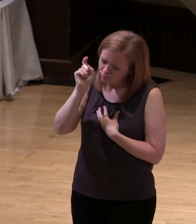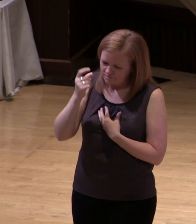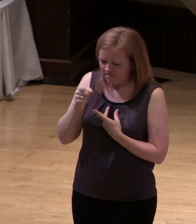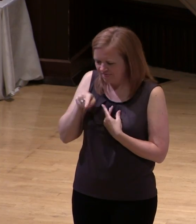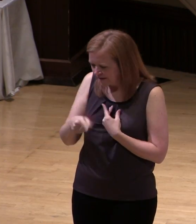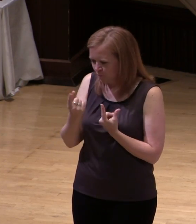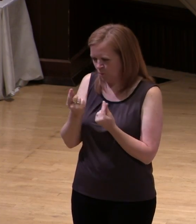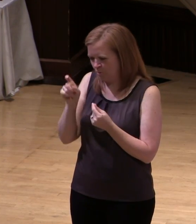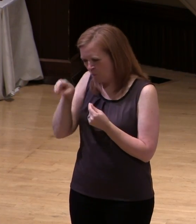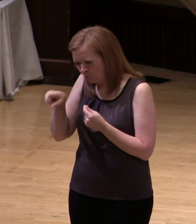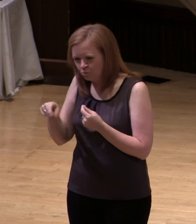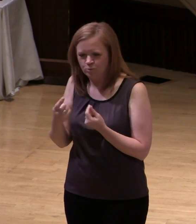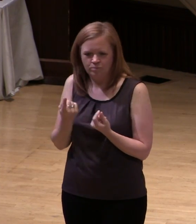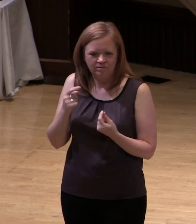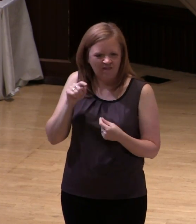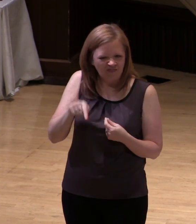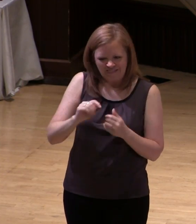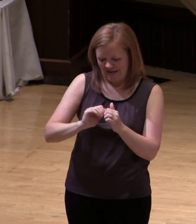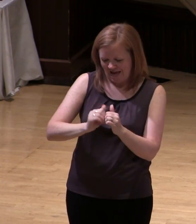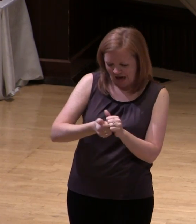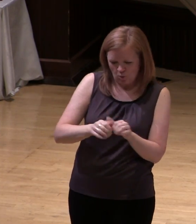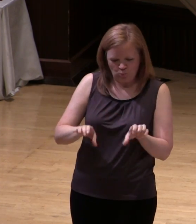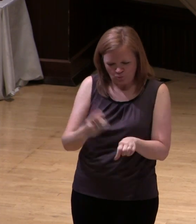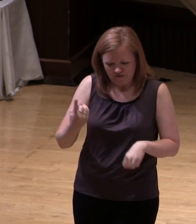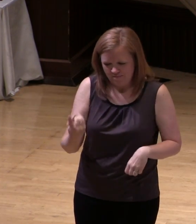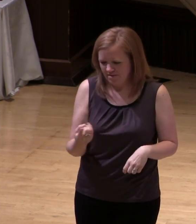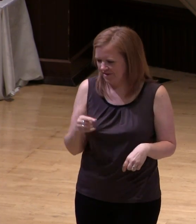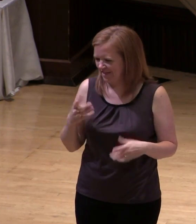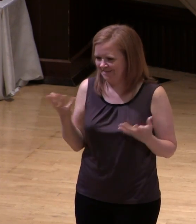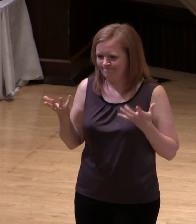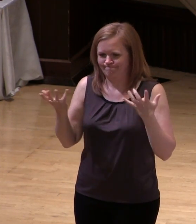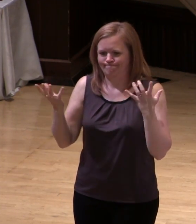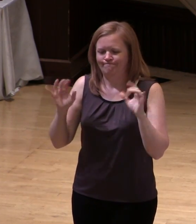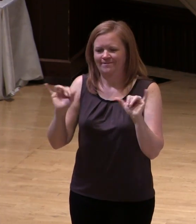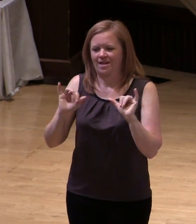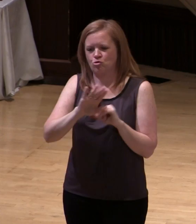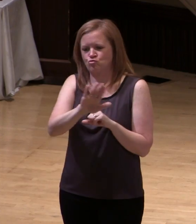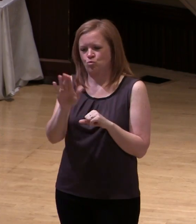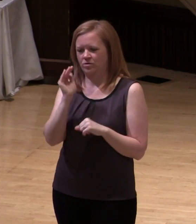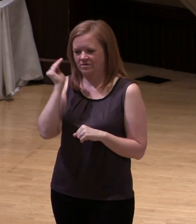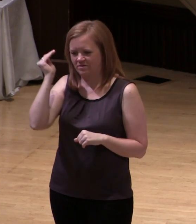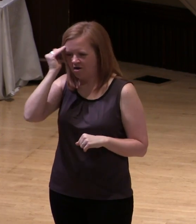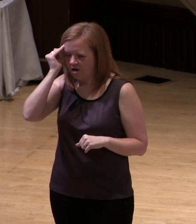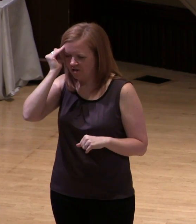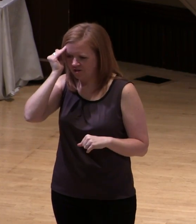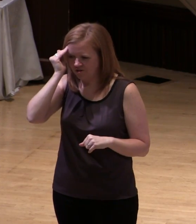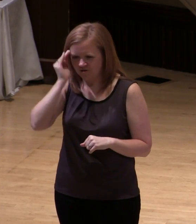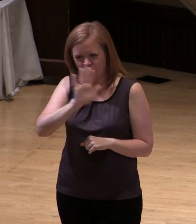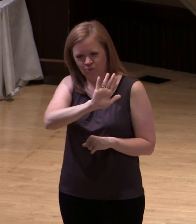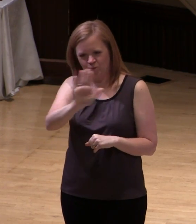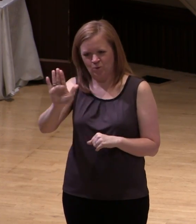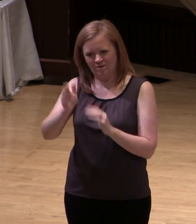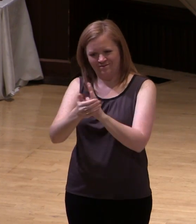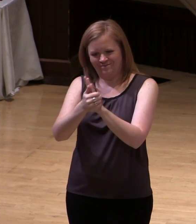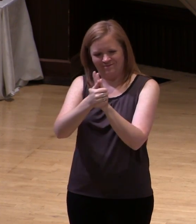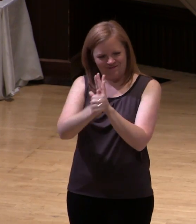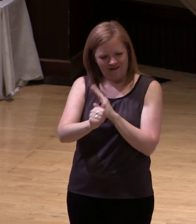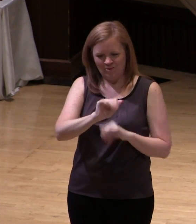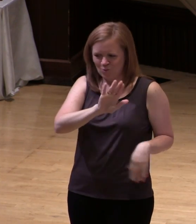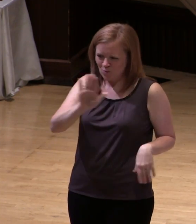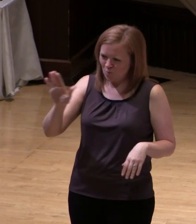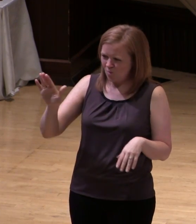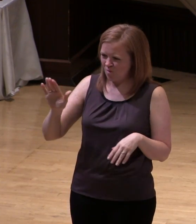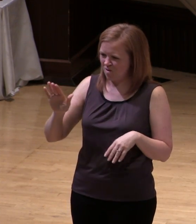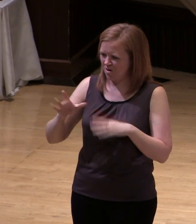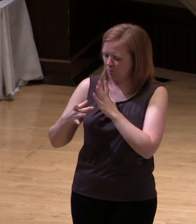be, or this is how you do it. It's like it's your knowledge, it's your talent, it's your